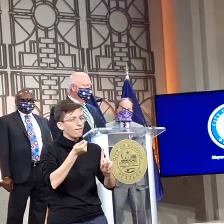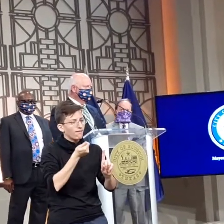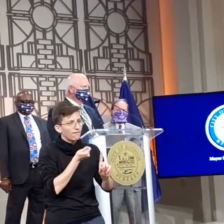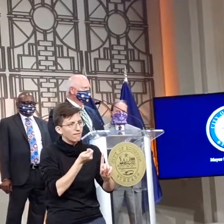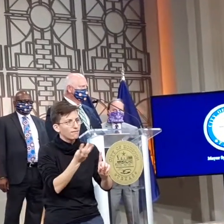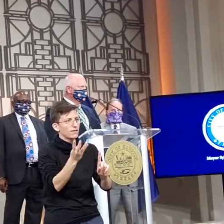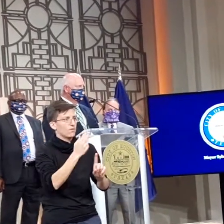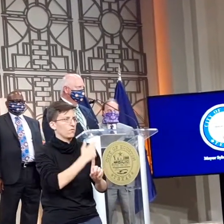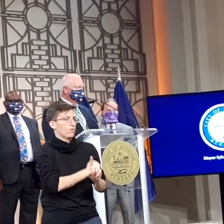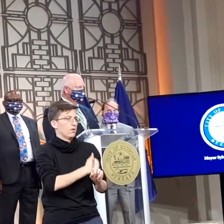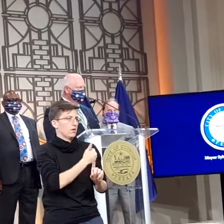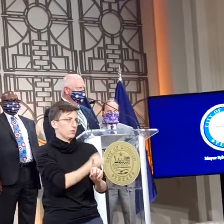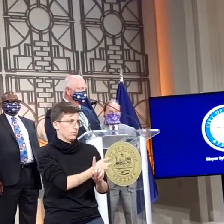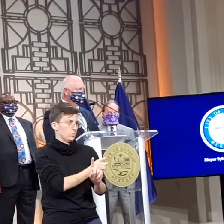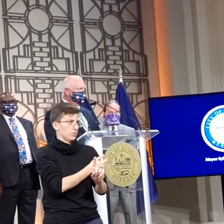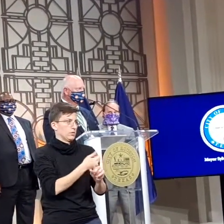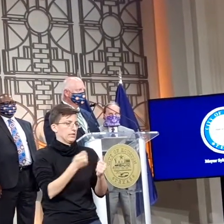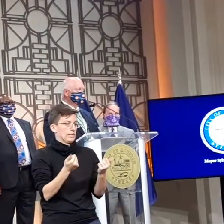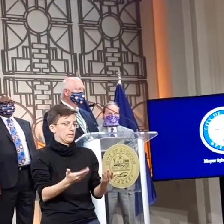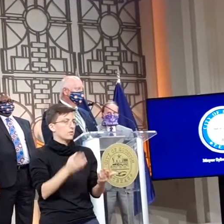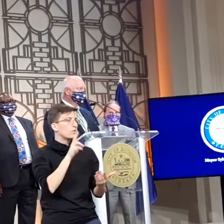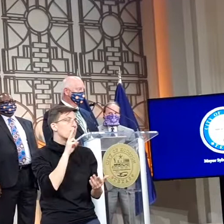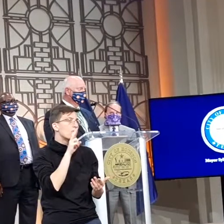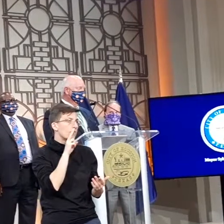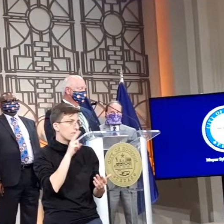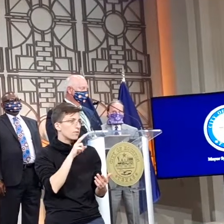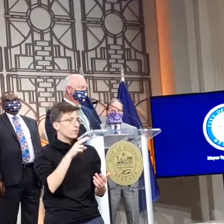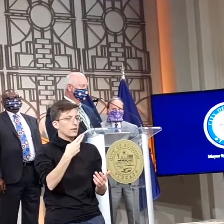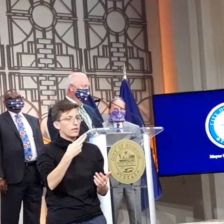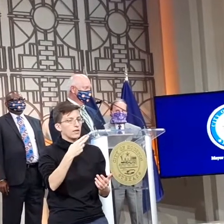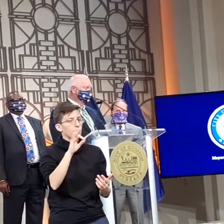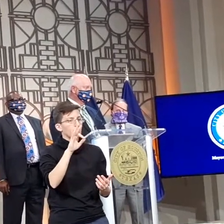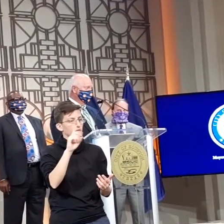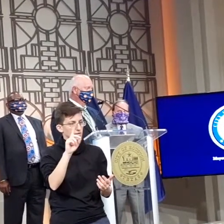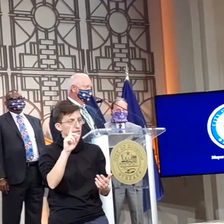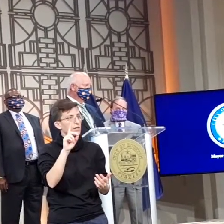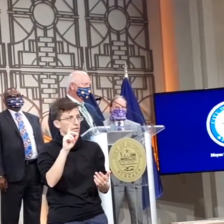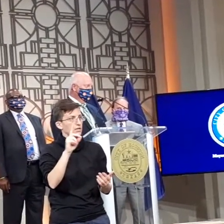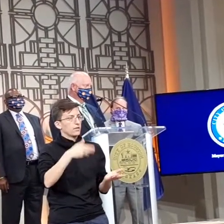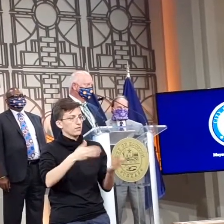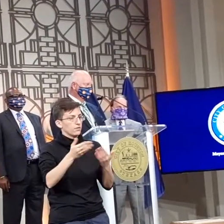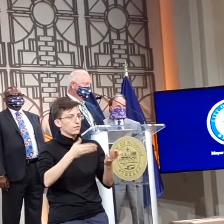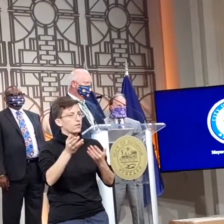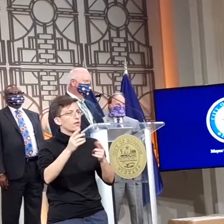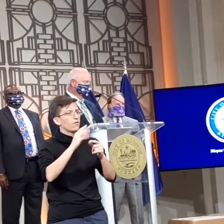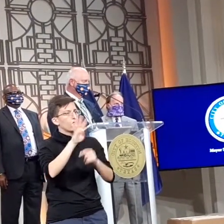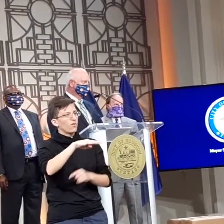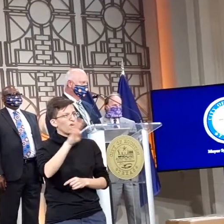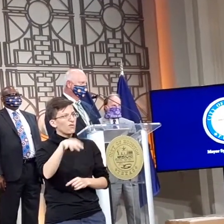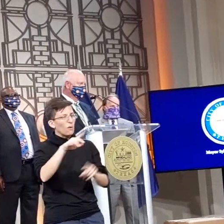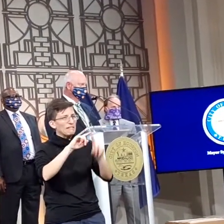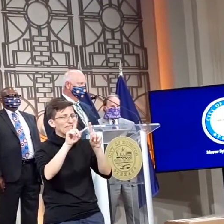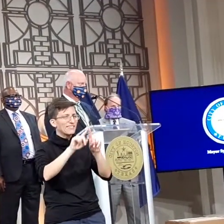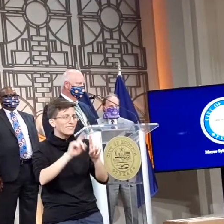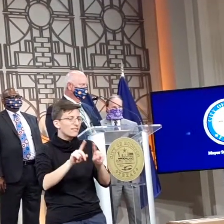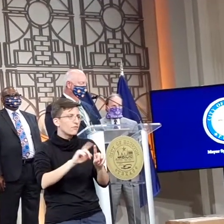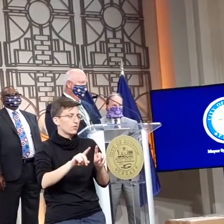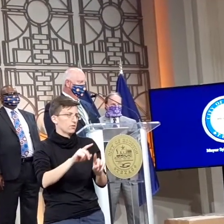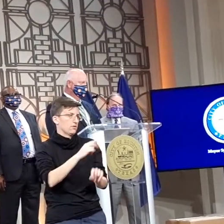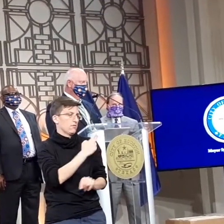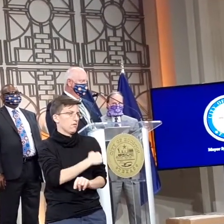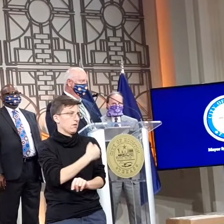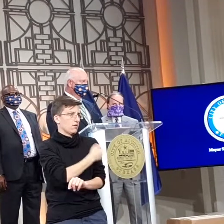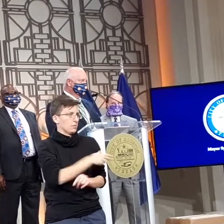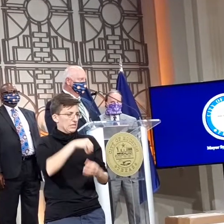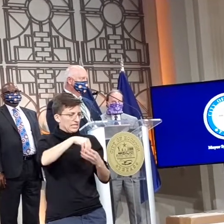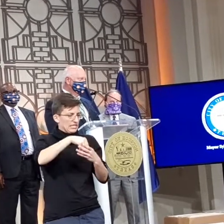So within the city of Houston, the Houston Fire Department transport patients to about 44 hospitals in and just outside the city limits of Houston. And so